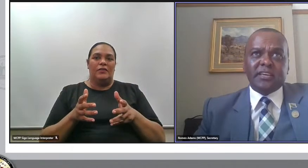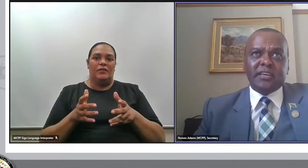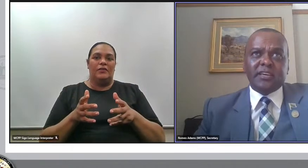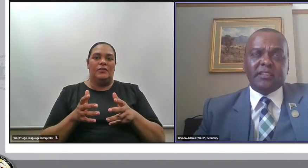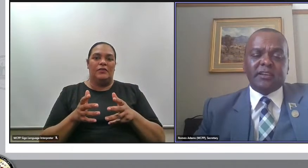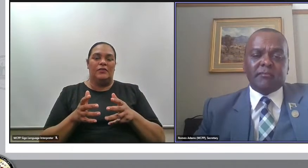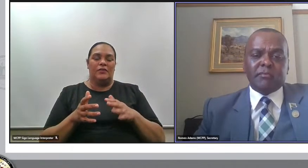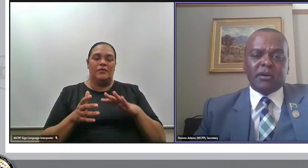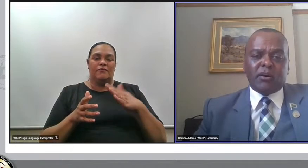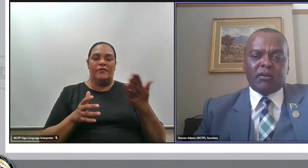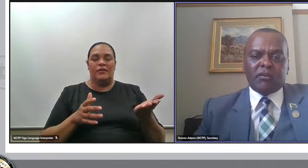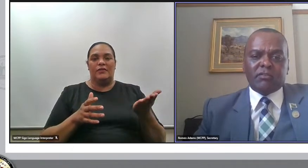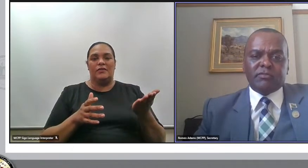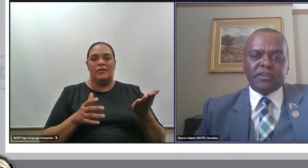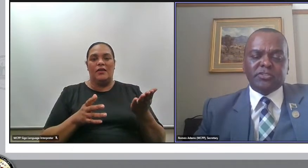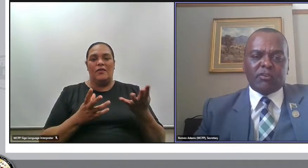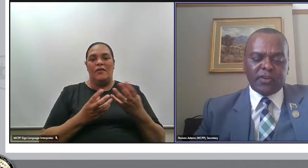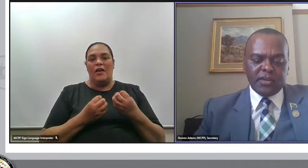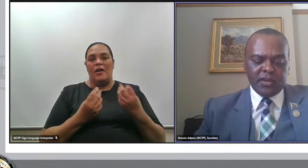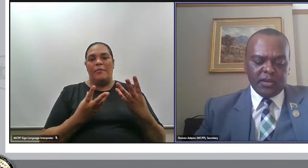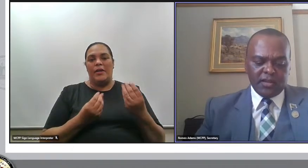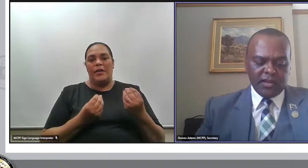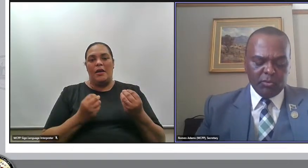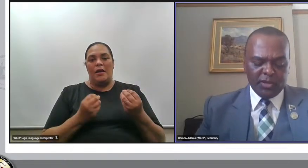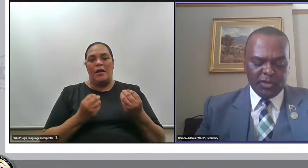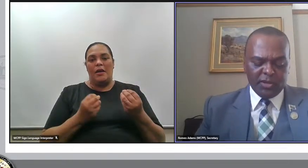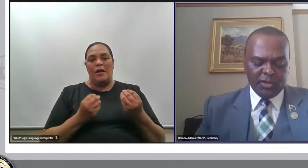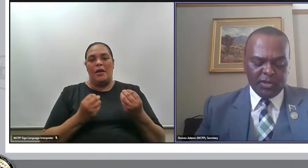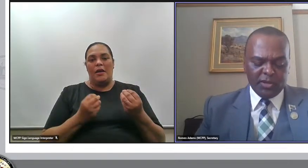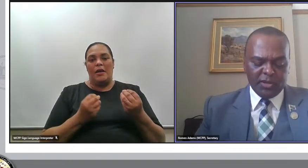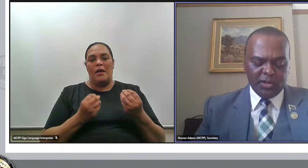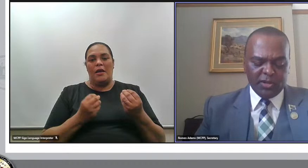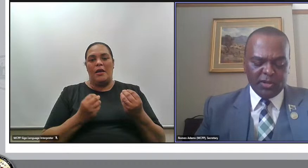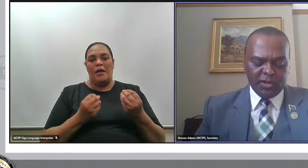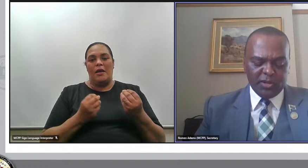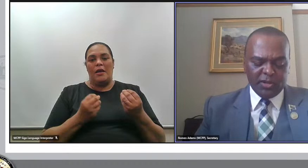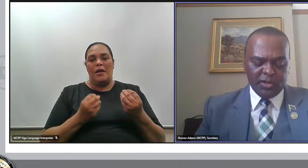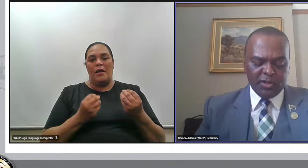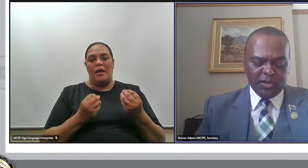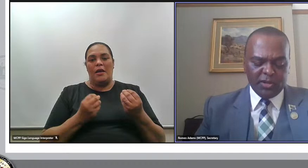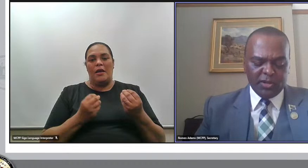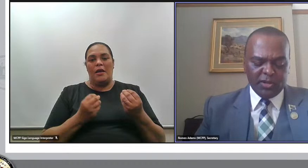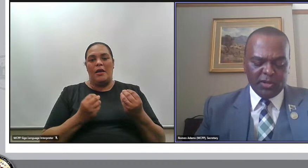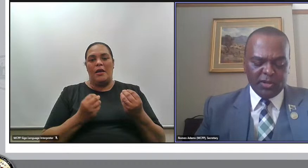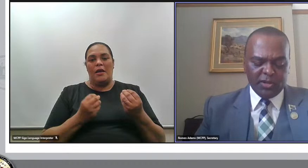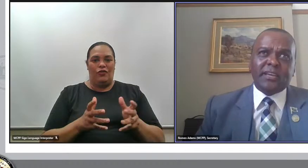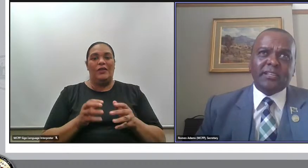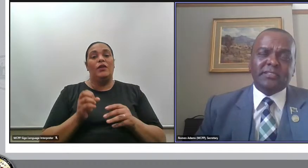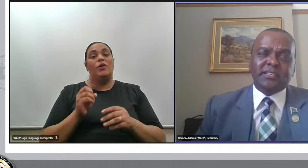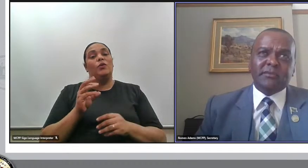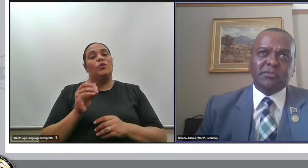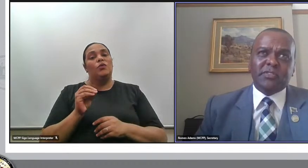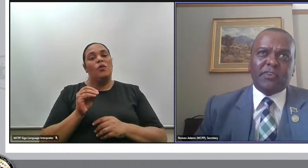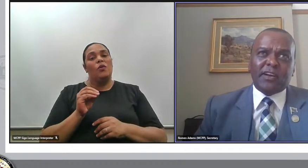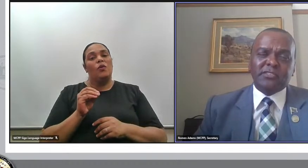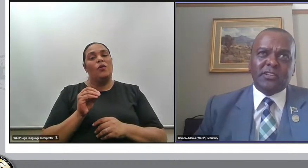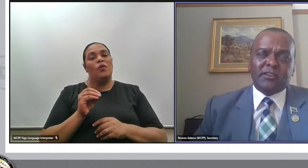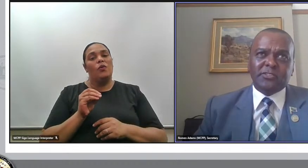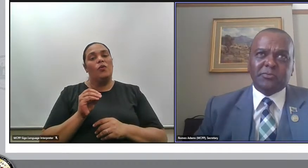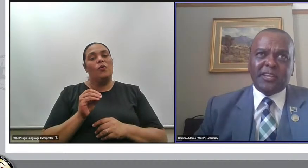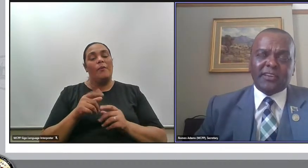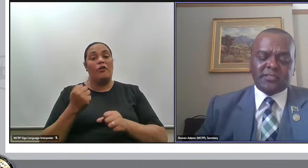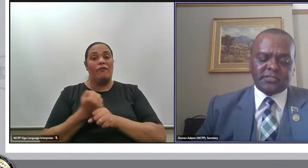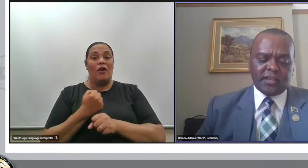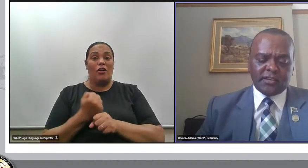versus the number of staff lower than managers. So in terms of the